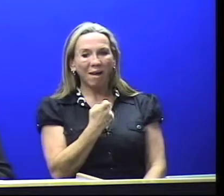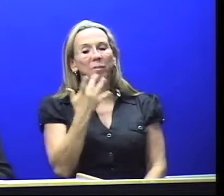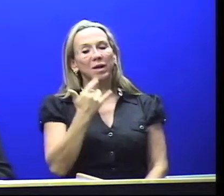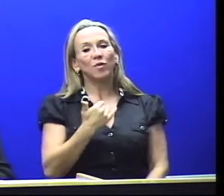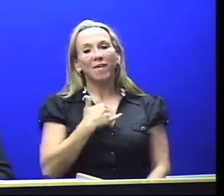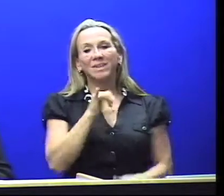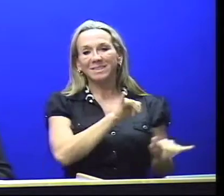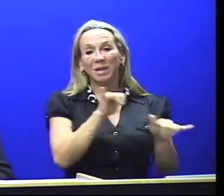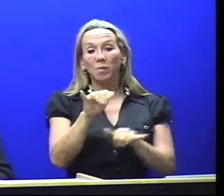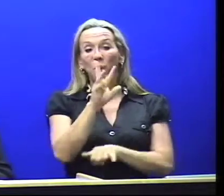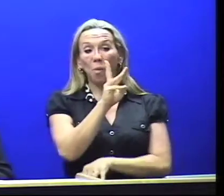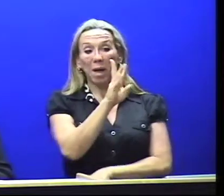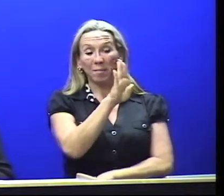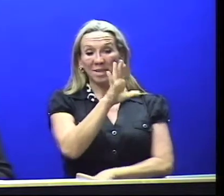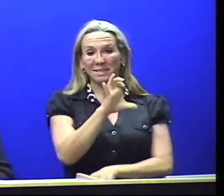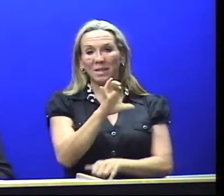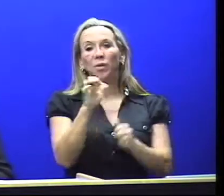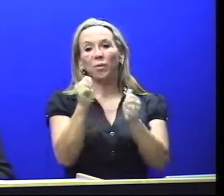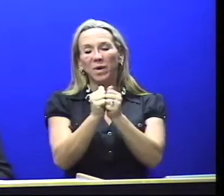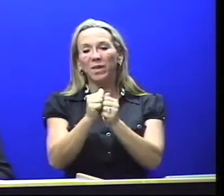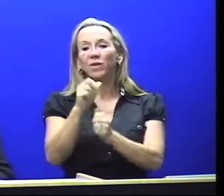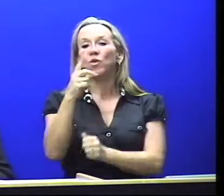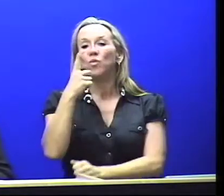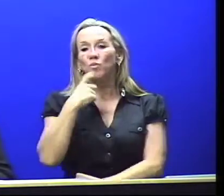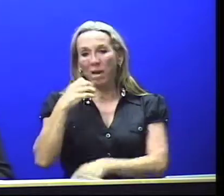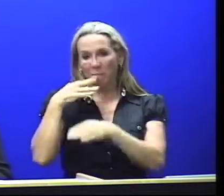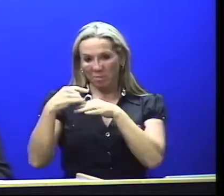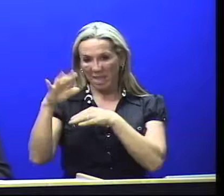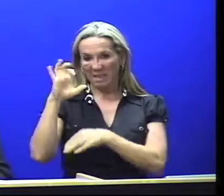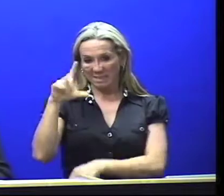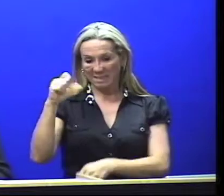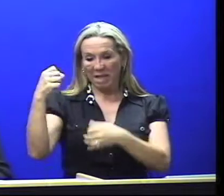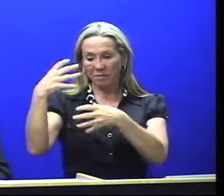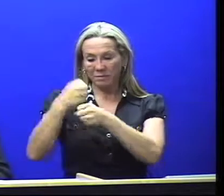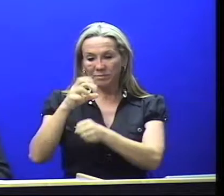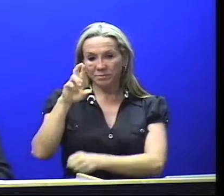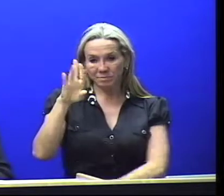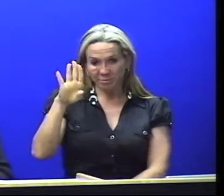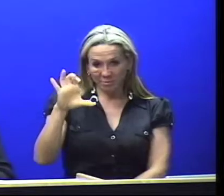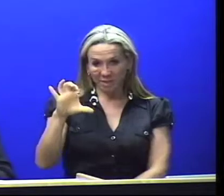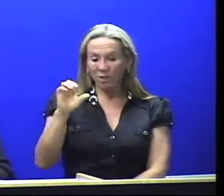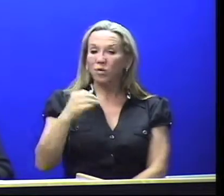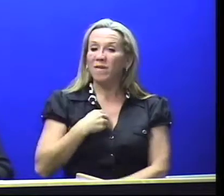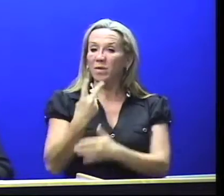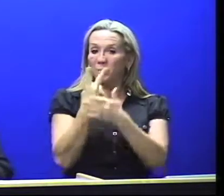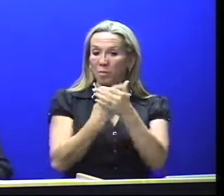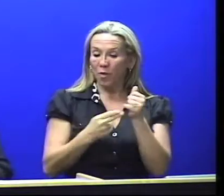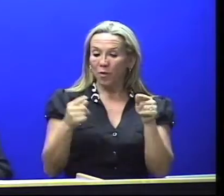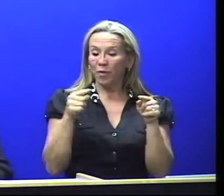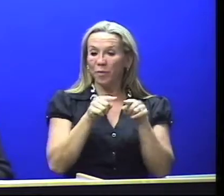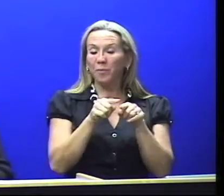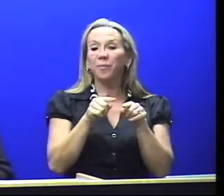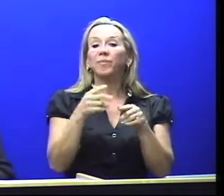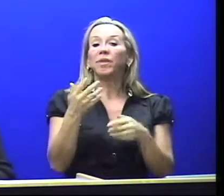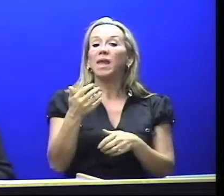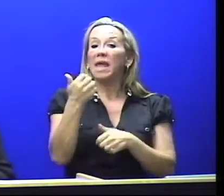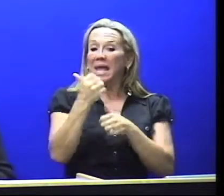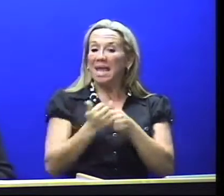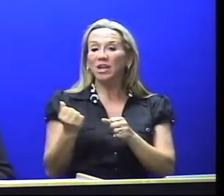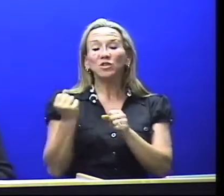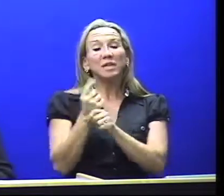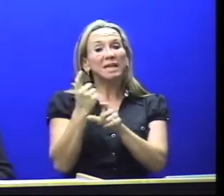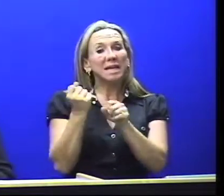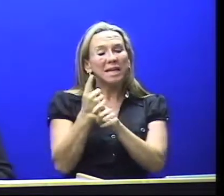red blood cells. But in there is also white blood cells. And each year,